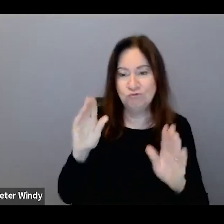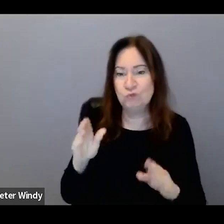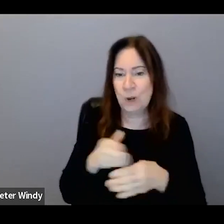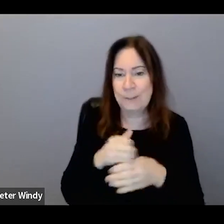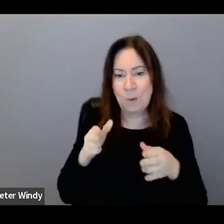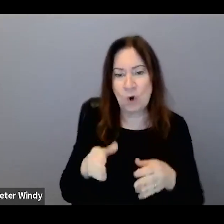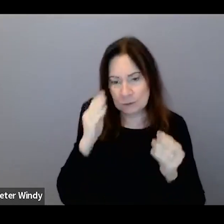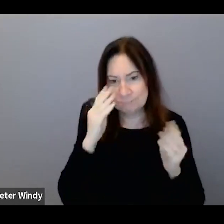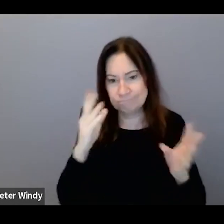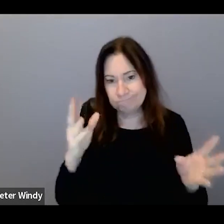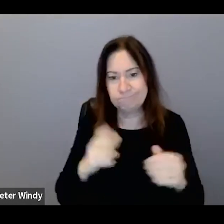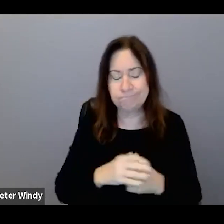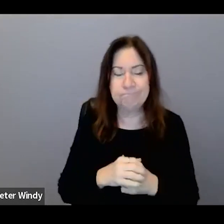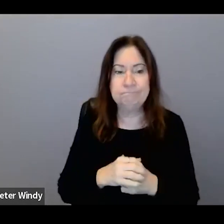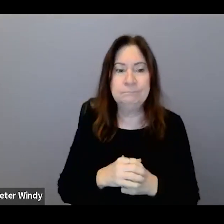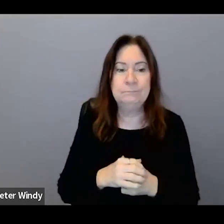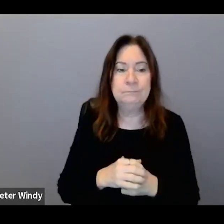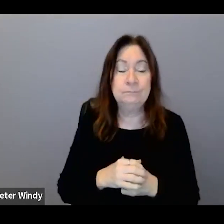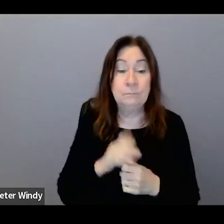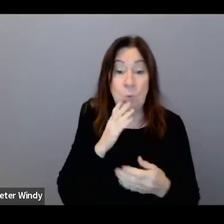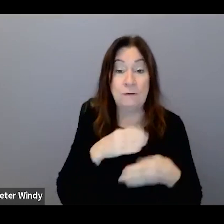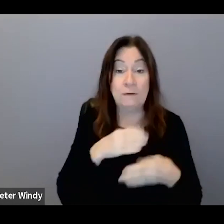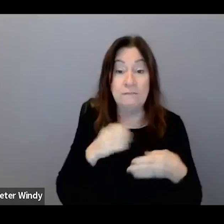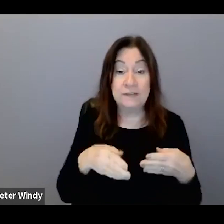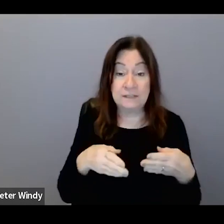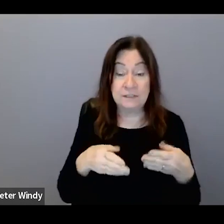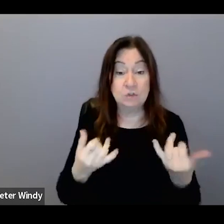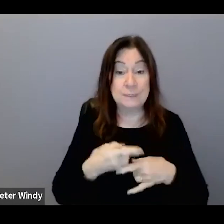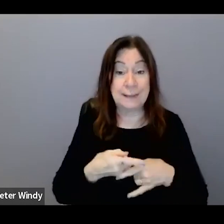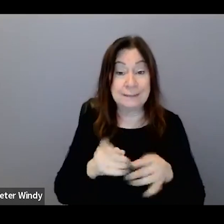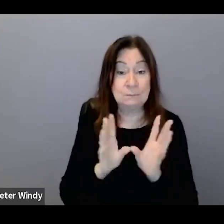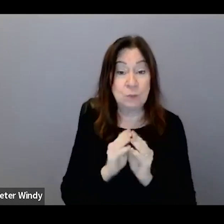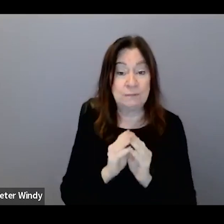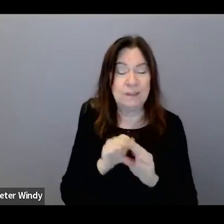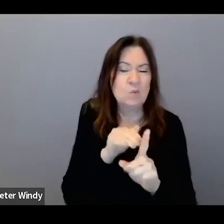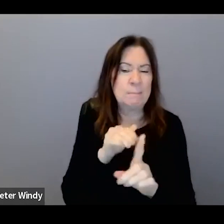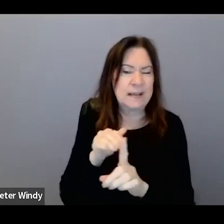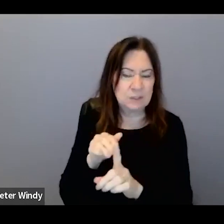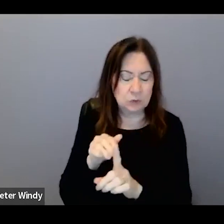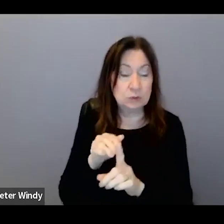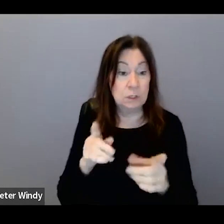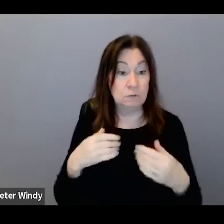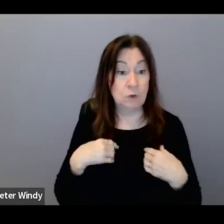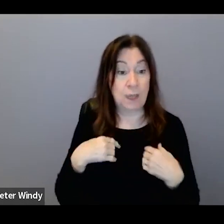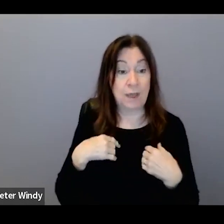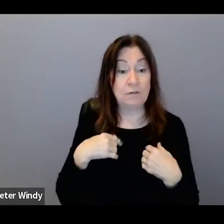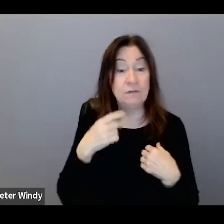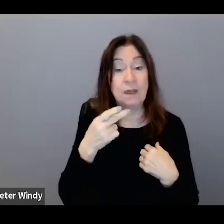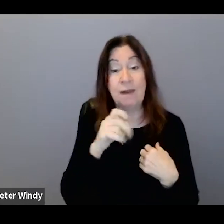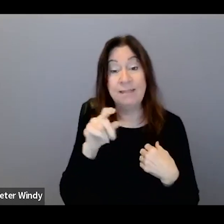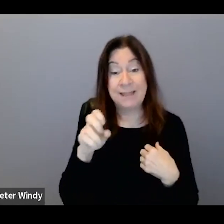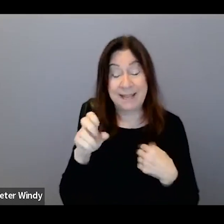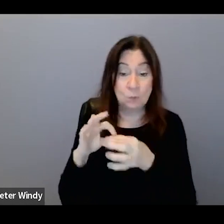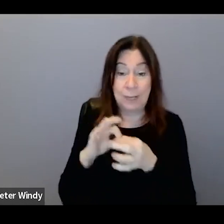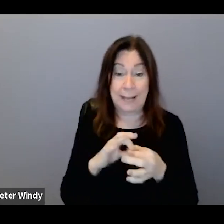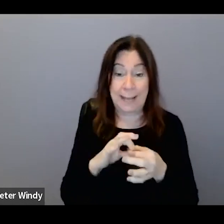sharing this information. We will conclude today's community briefing. As a reminder, if you have Helene related questions, the